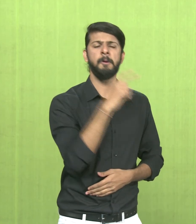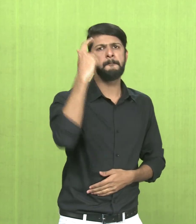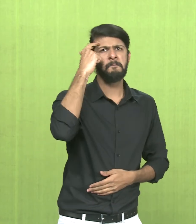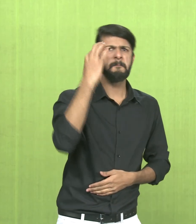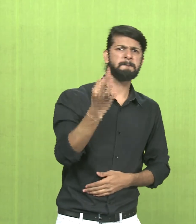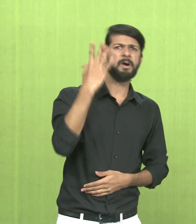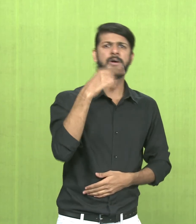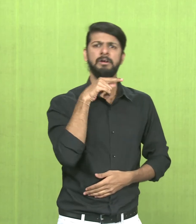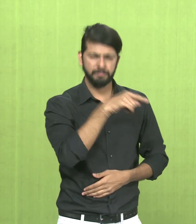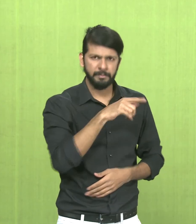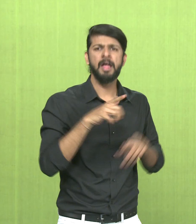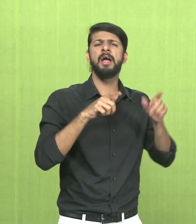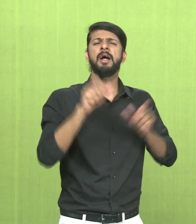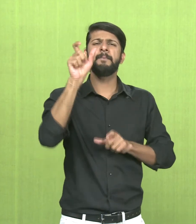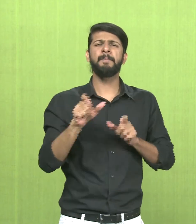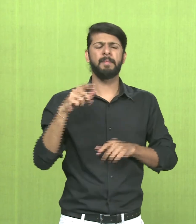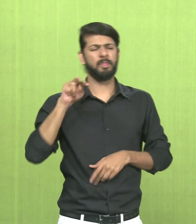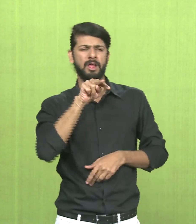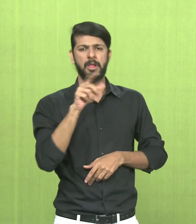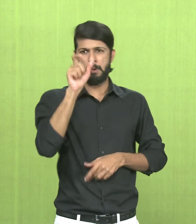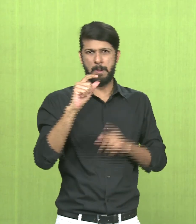and an intellectual in her own right,